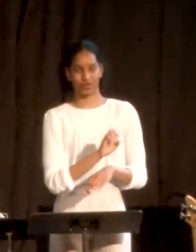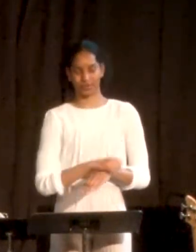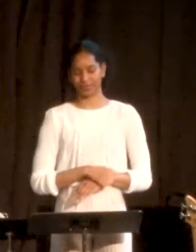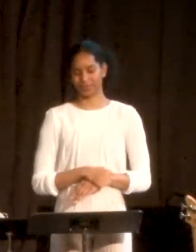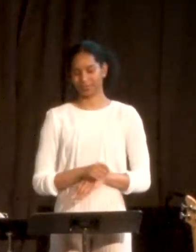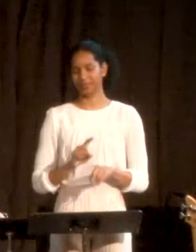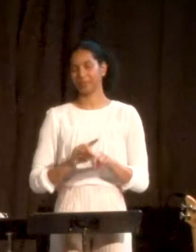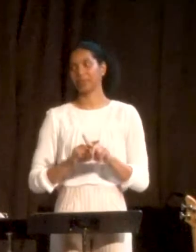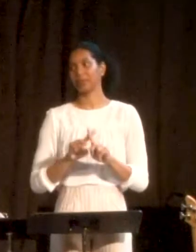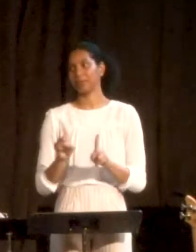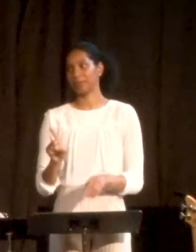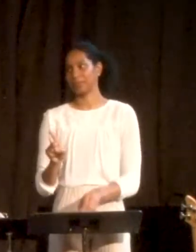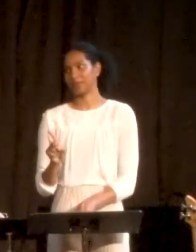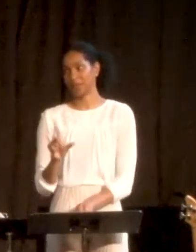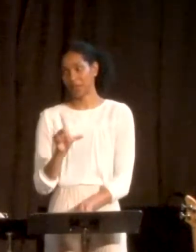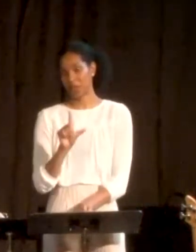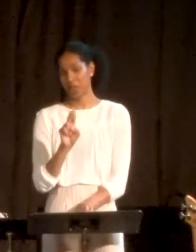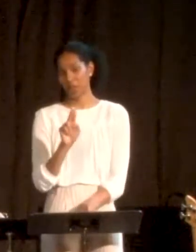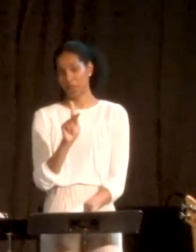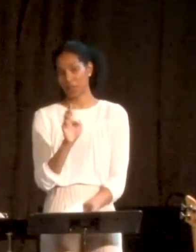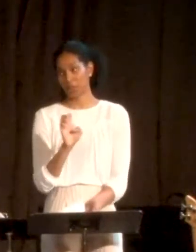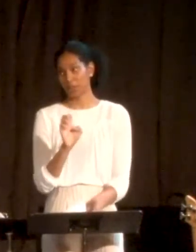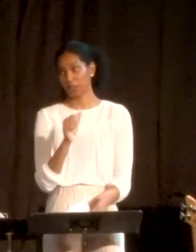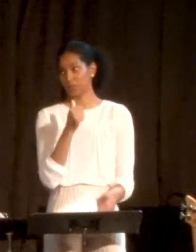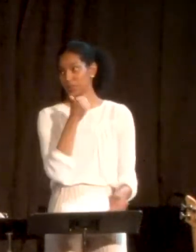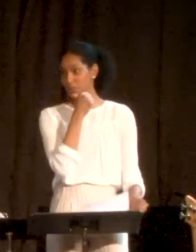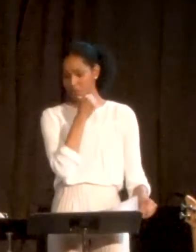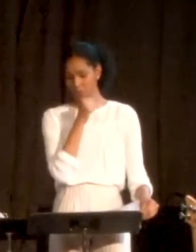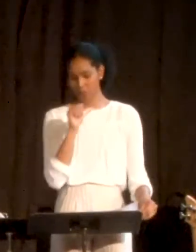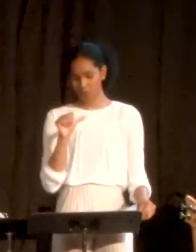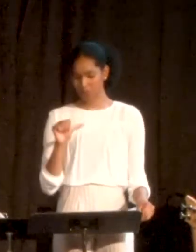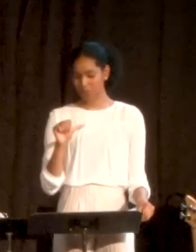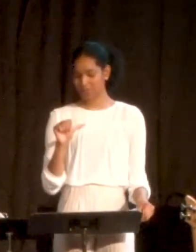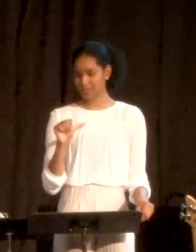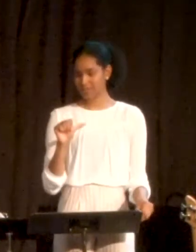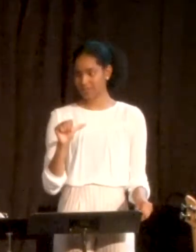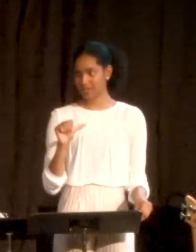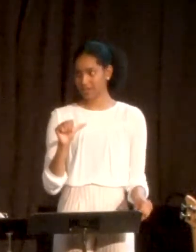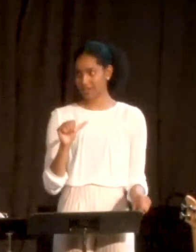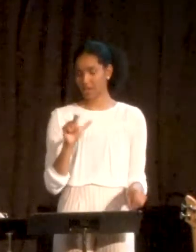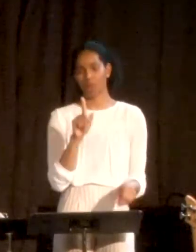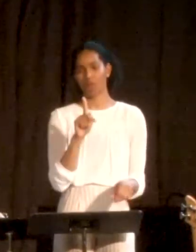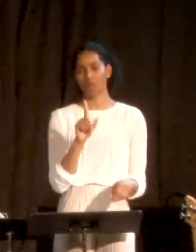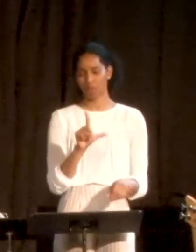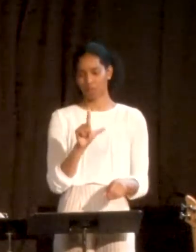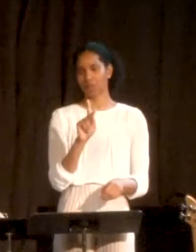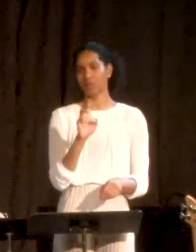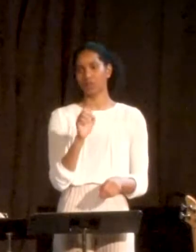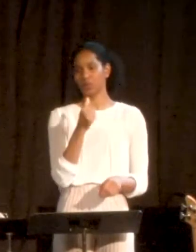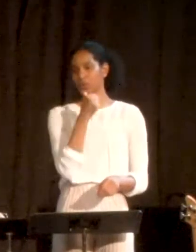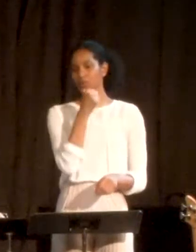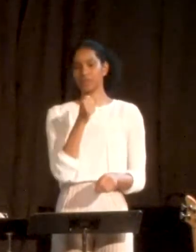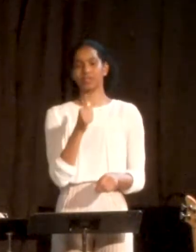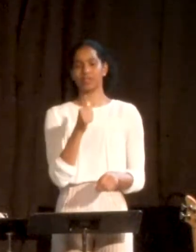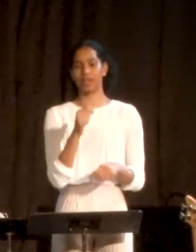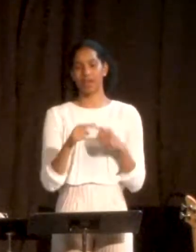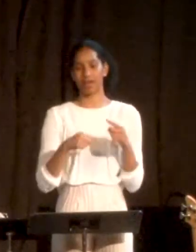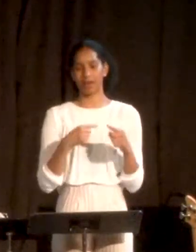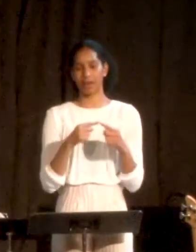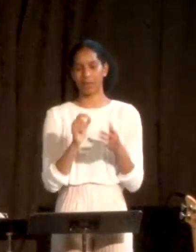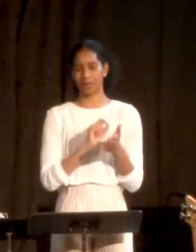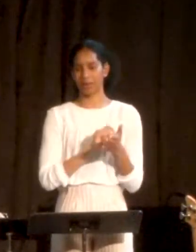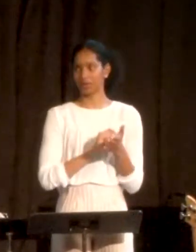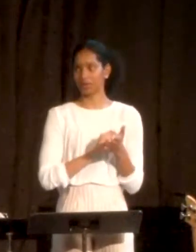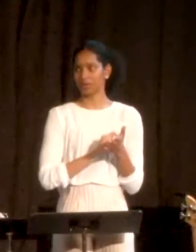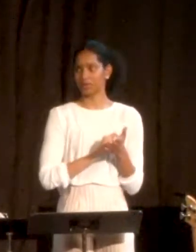Well, the thing is, Luke was not trying to write a history of the church. He was, if he